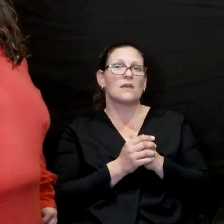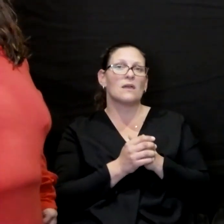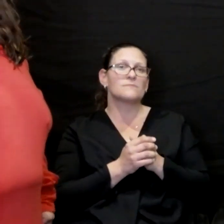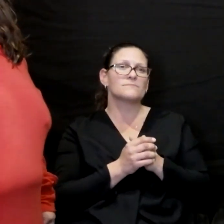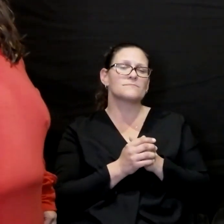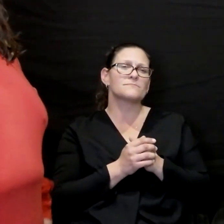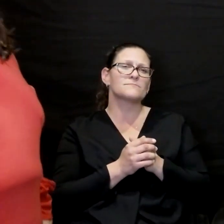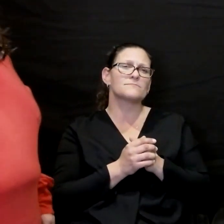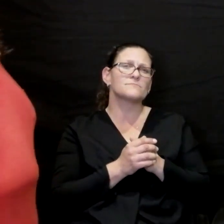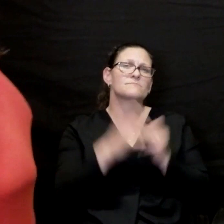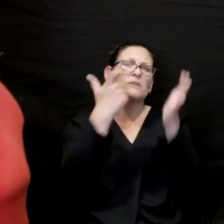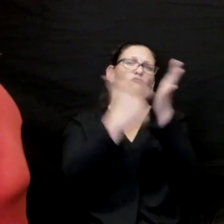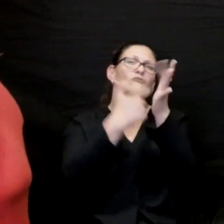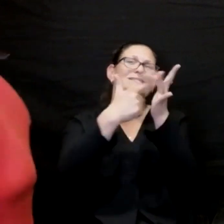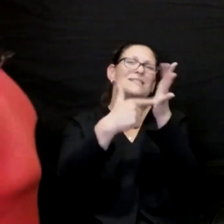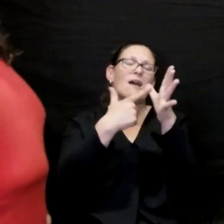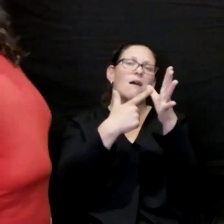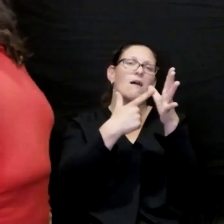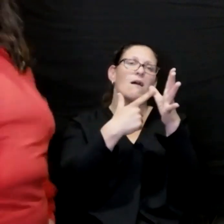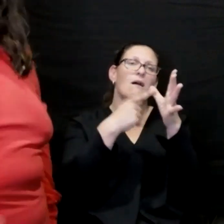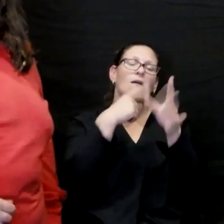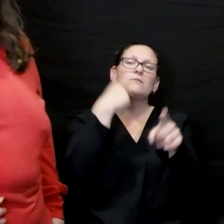So, Deb, what you need to do is,